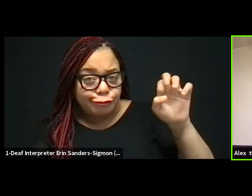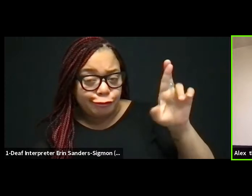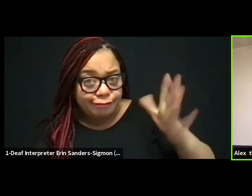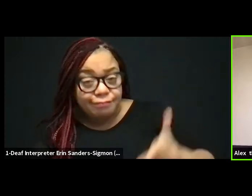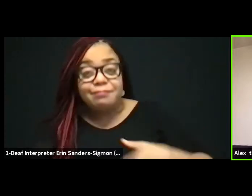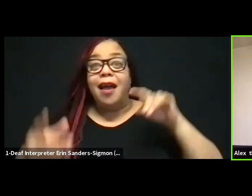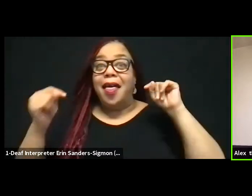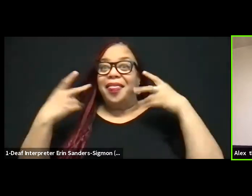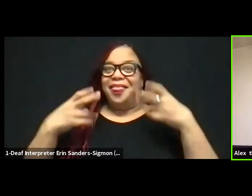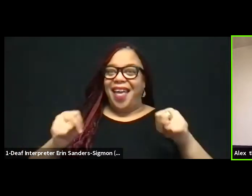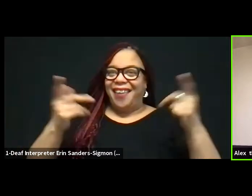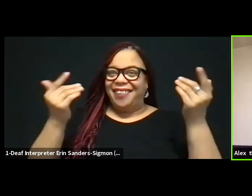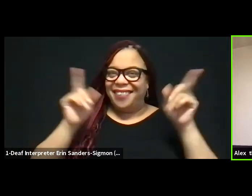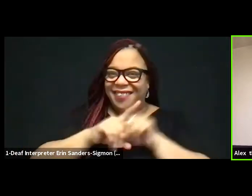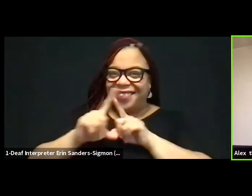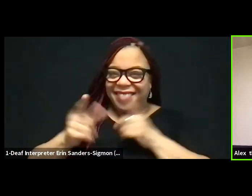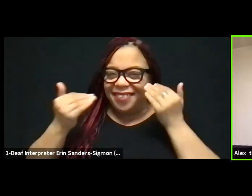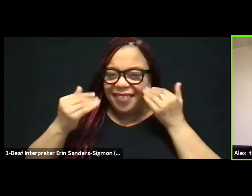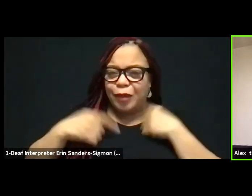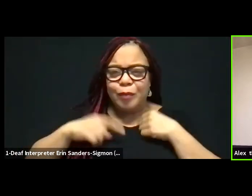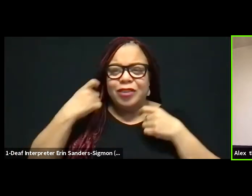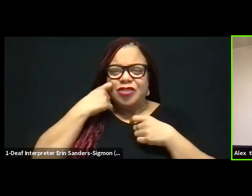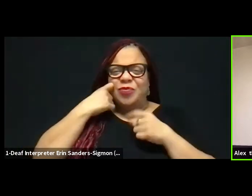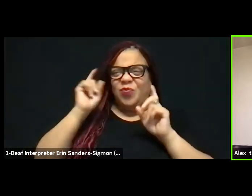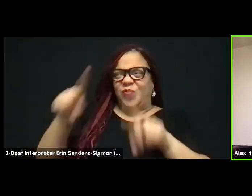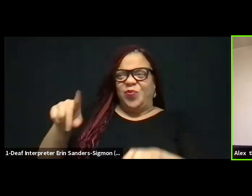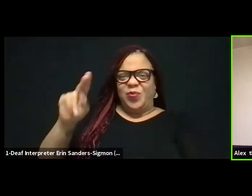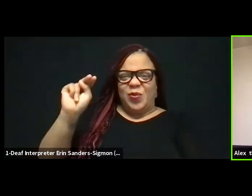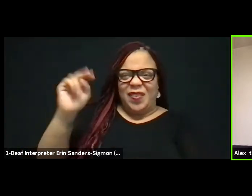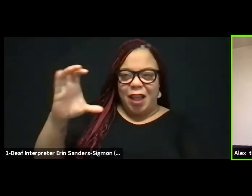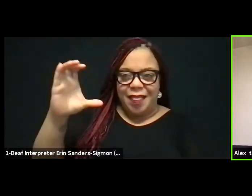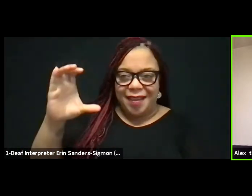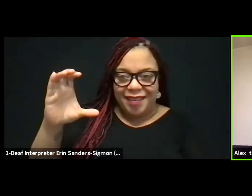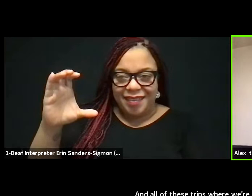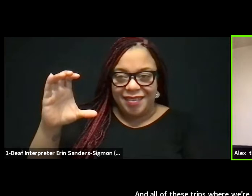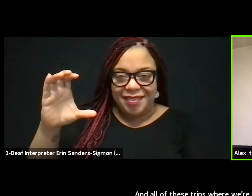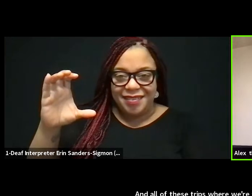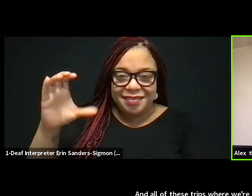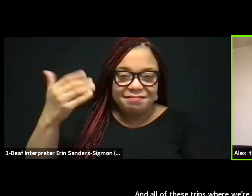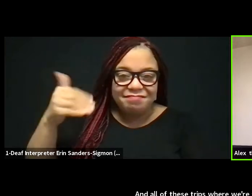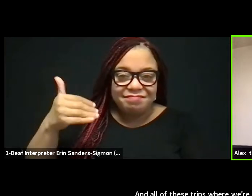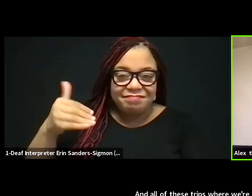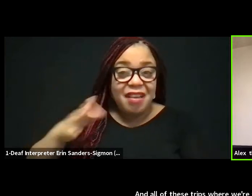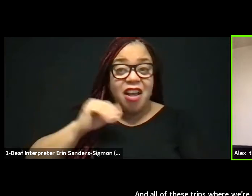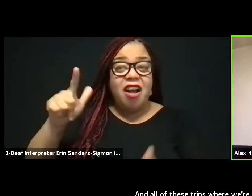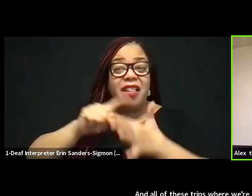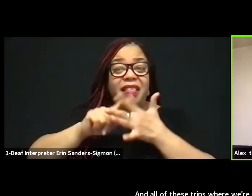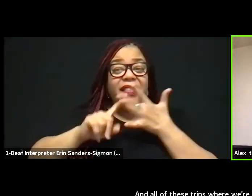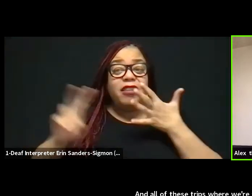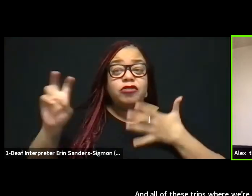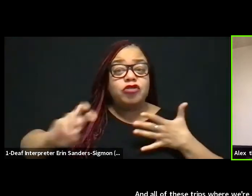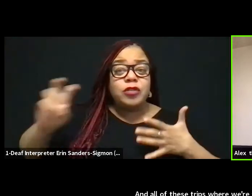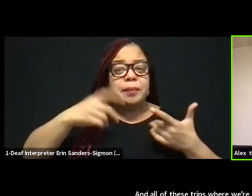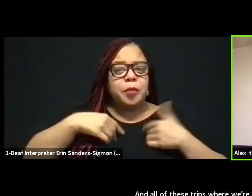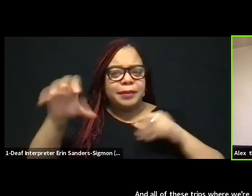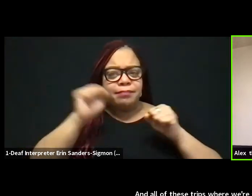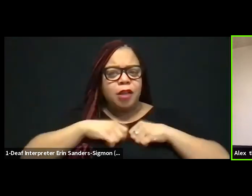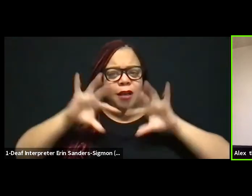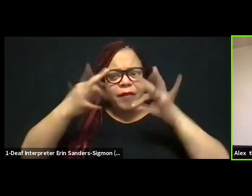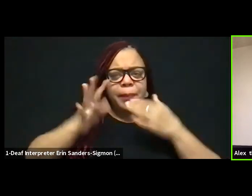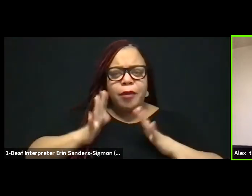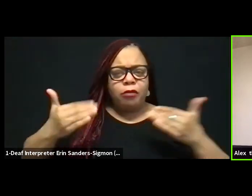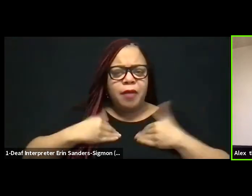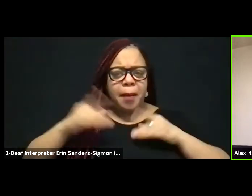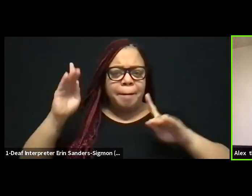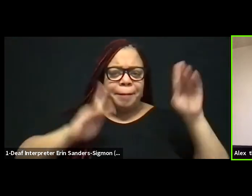families, our young people. And on our trip to North Carolina, you know, and teaching